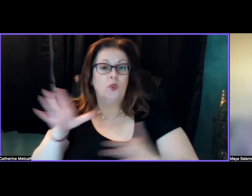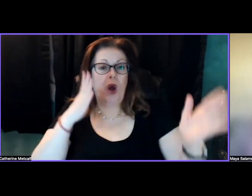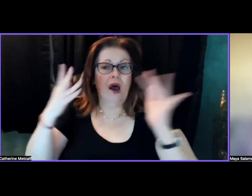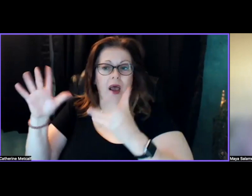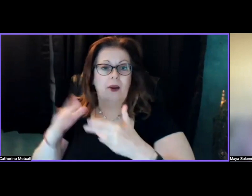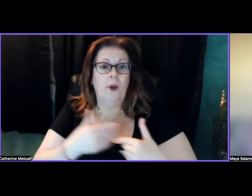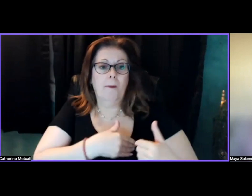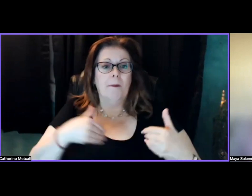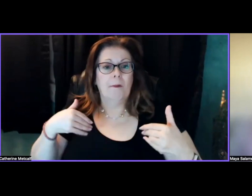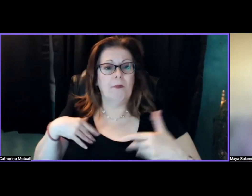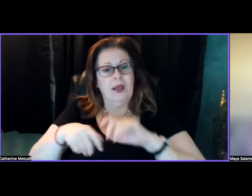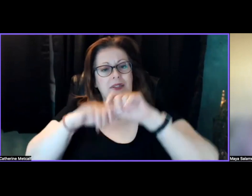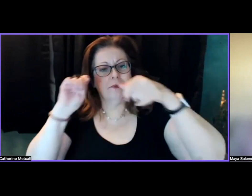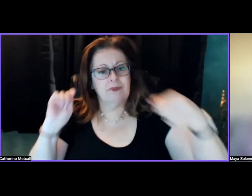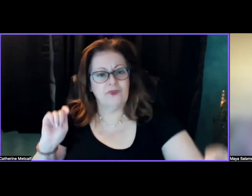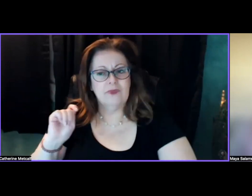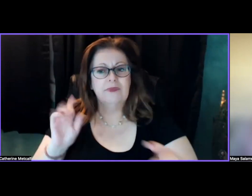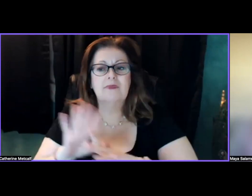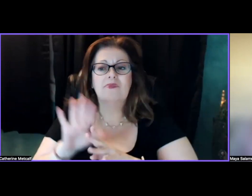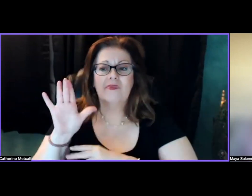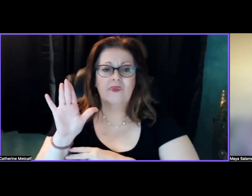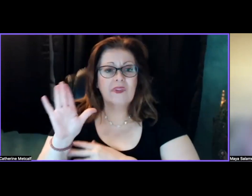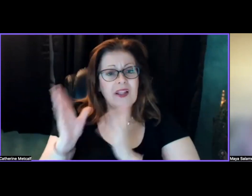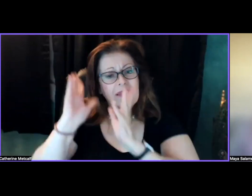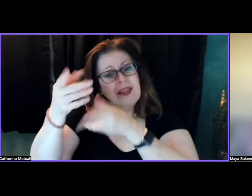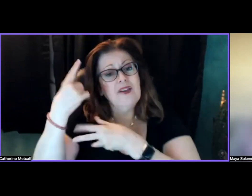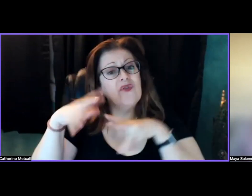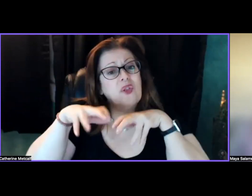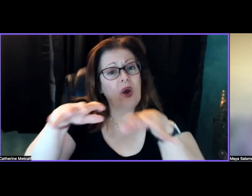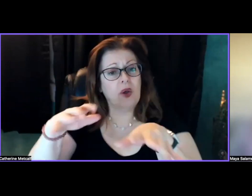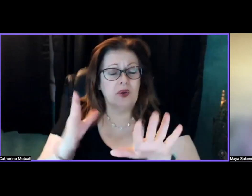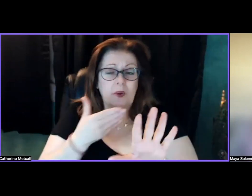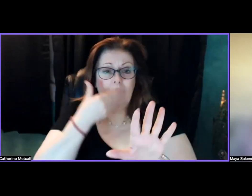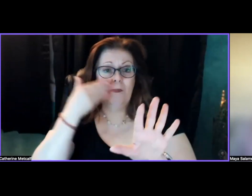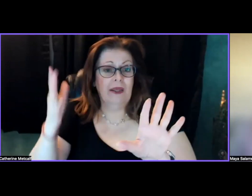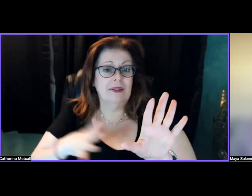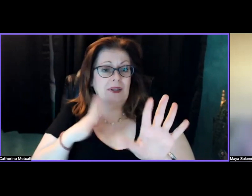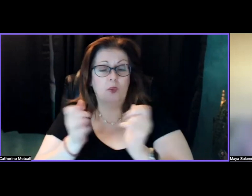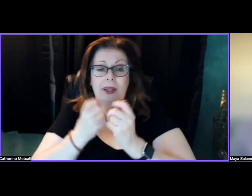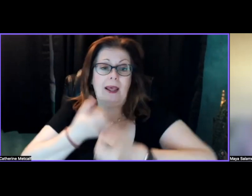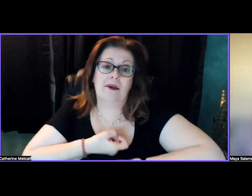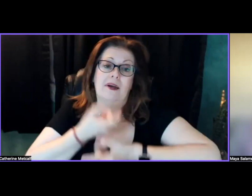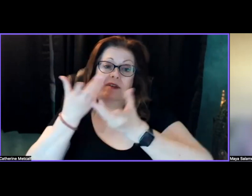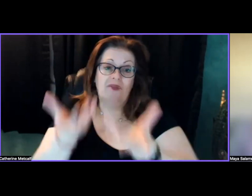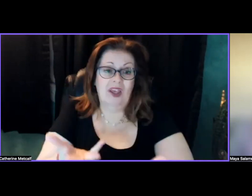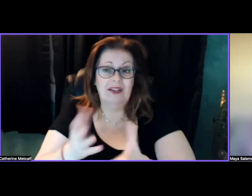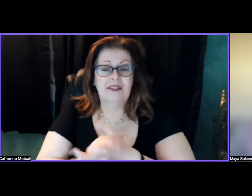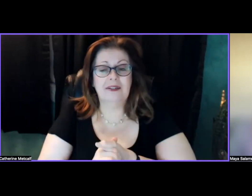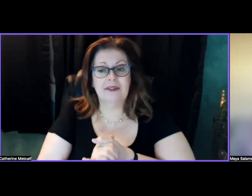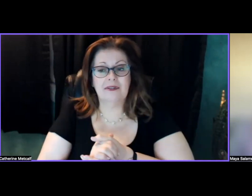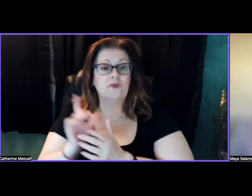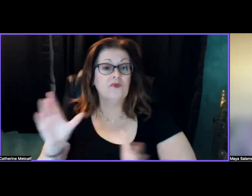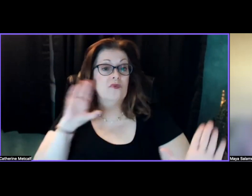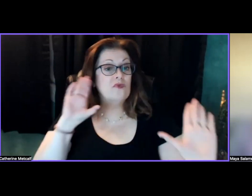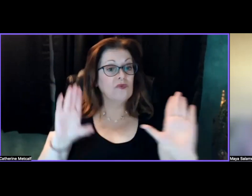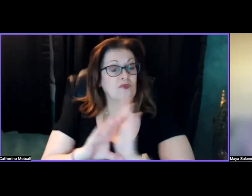breast. Pimped words are business. We bleed glaude for the audience, and we confess elegant without confessing. There is the photo of her in